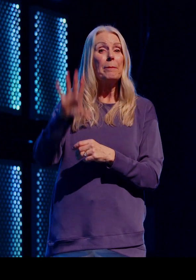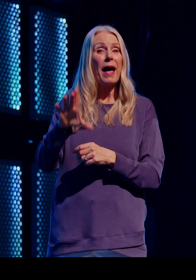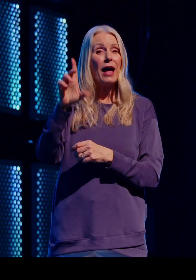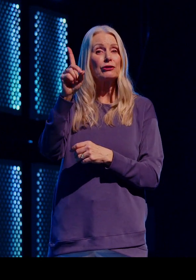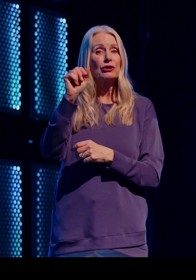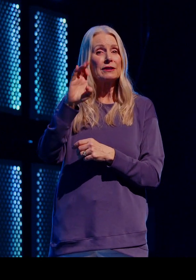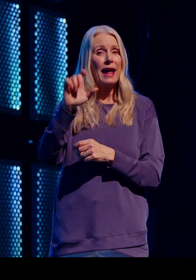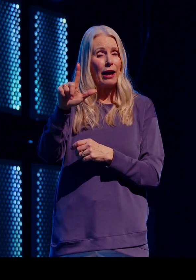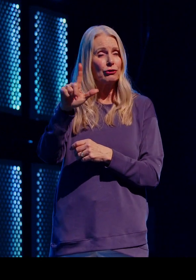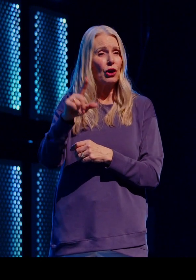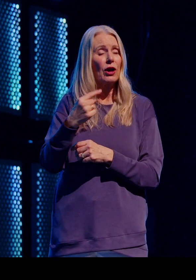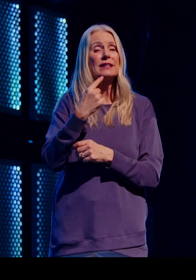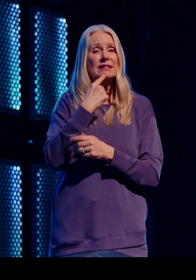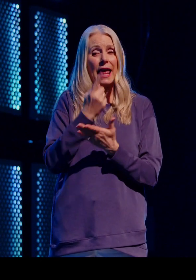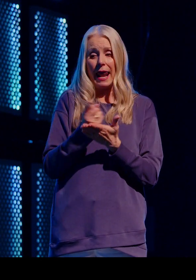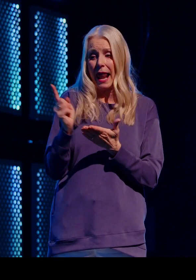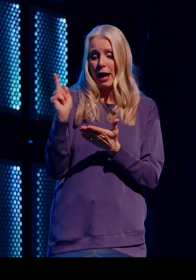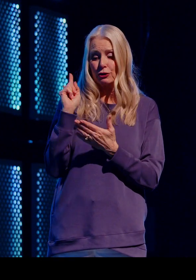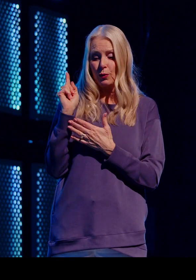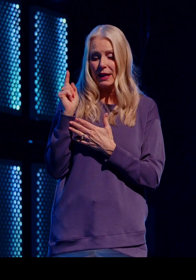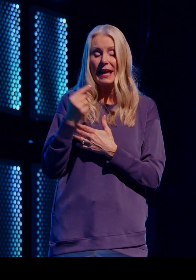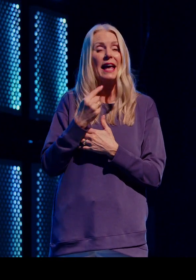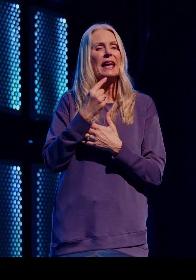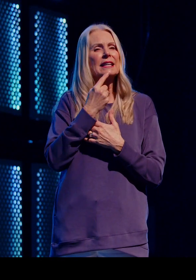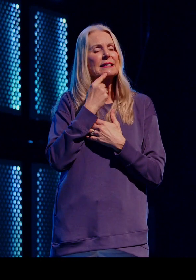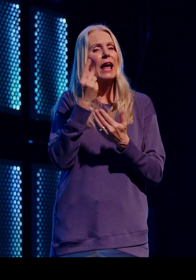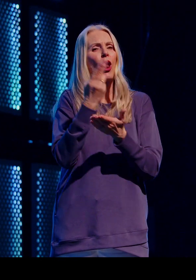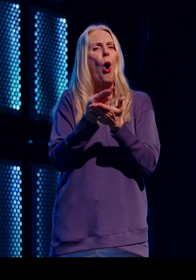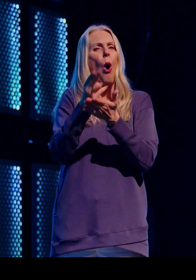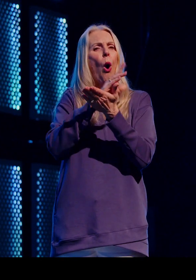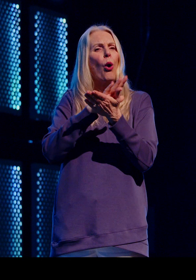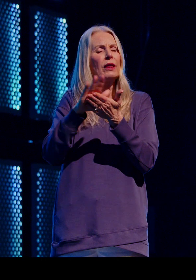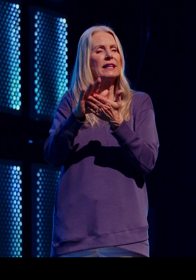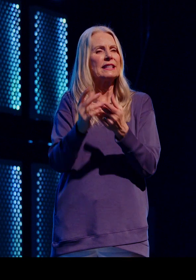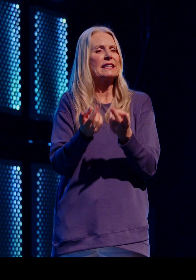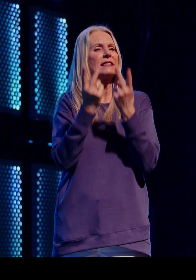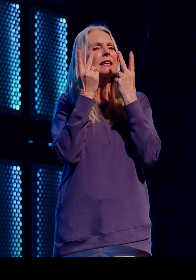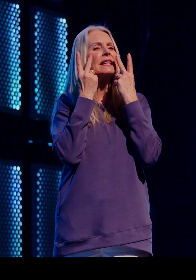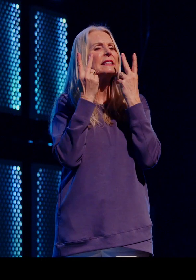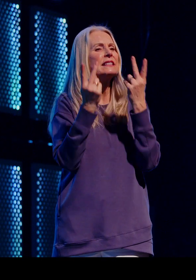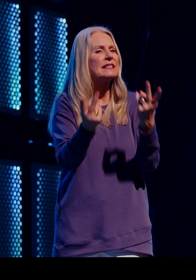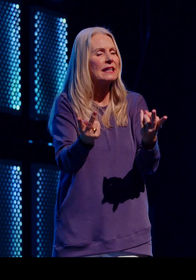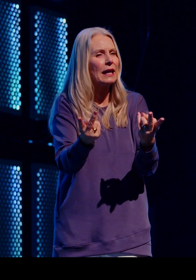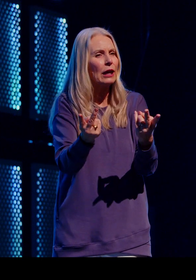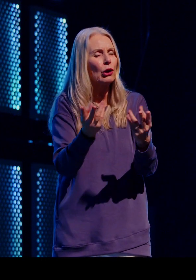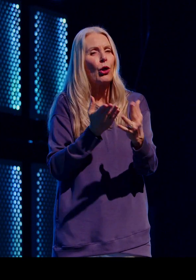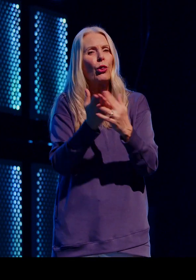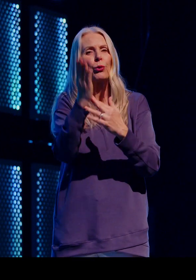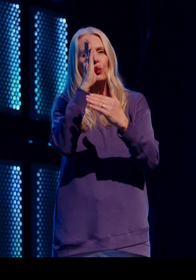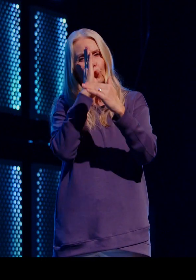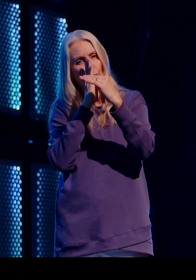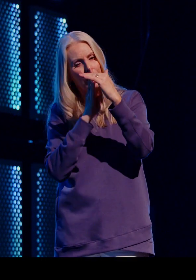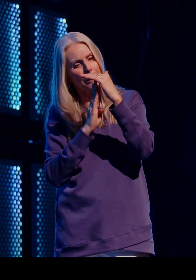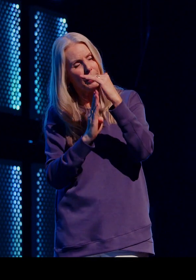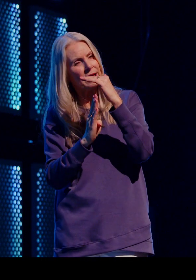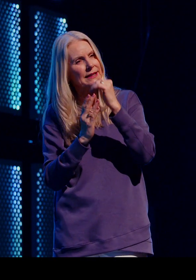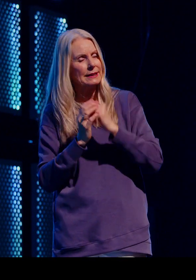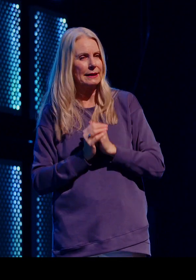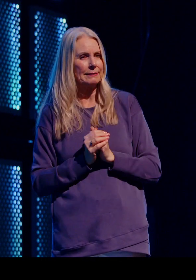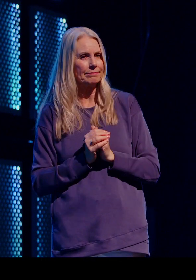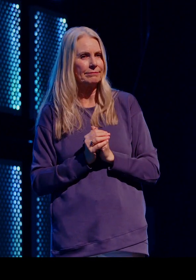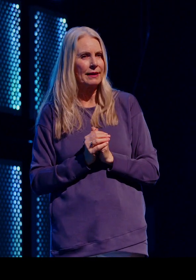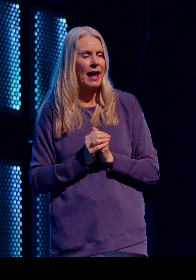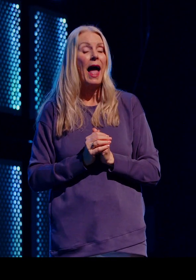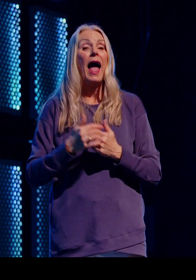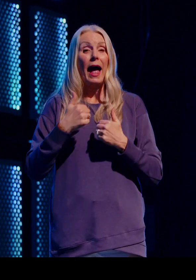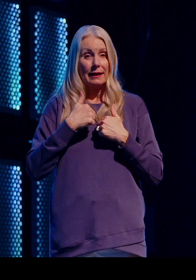said last week in his message that he said, holiness is seen in humility. And I was a